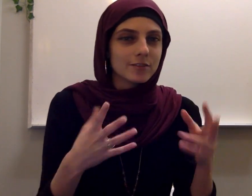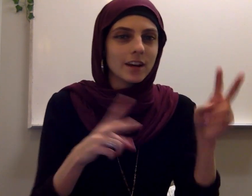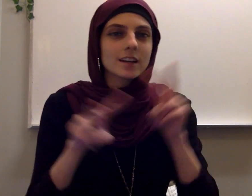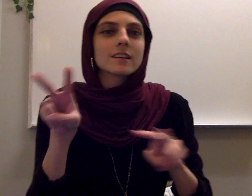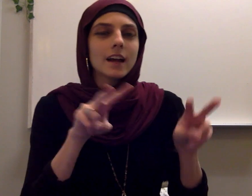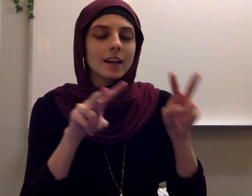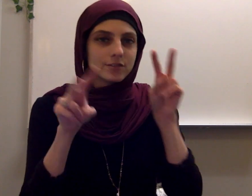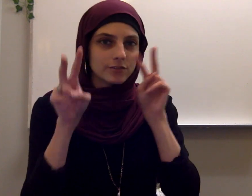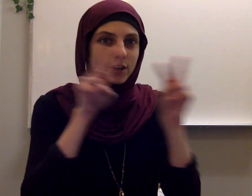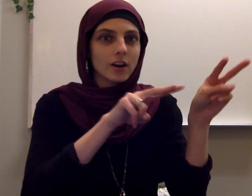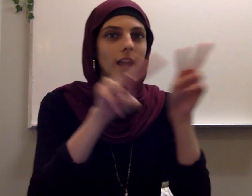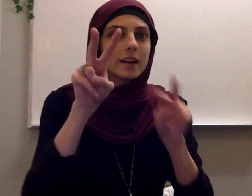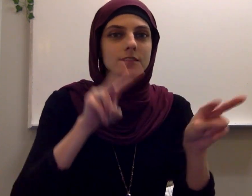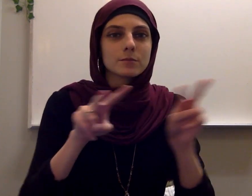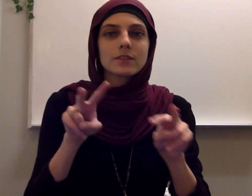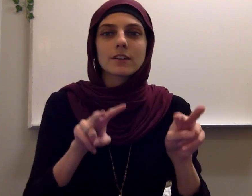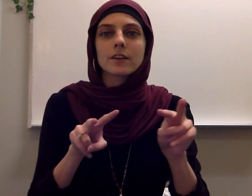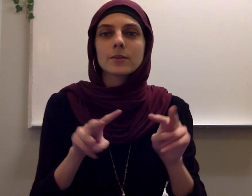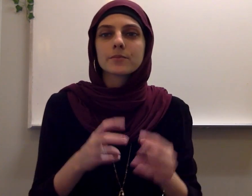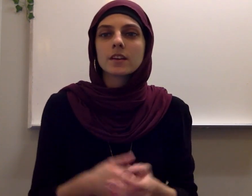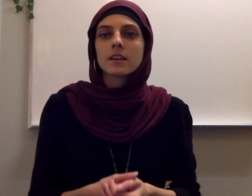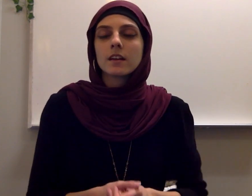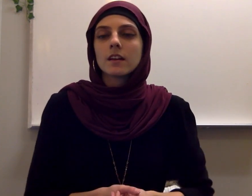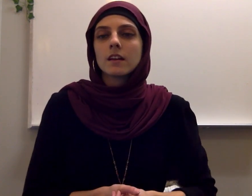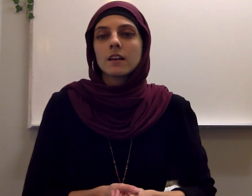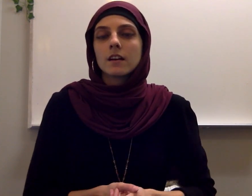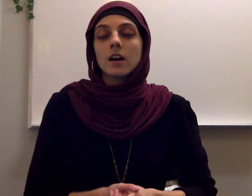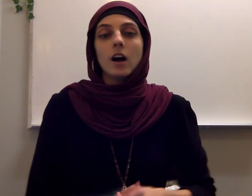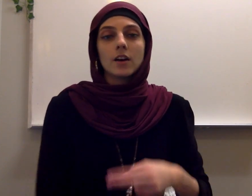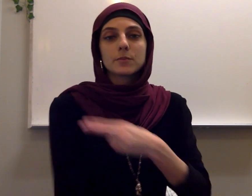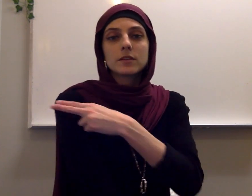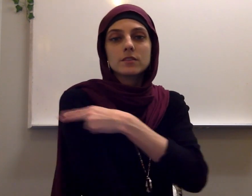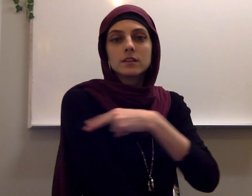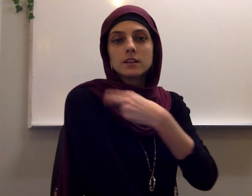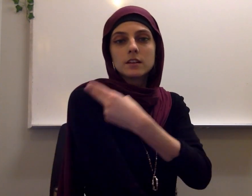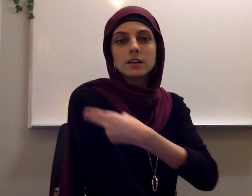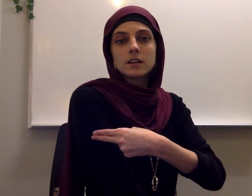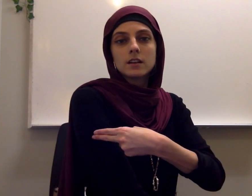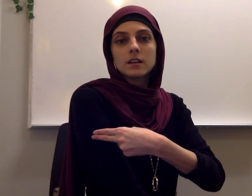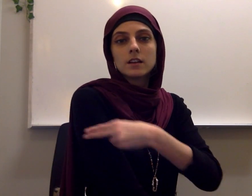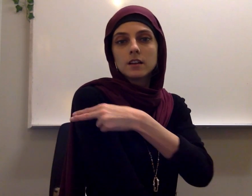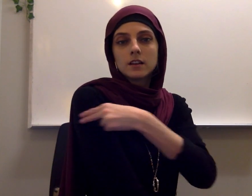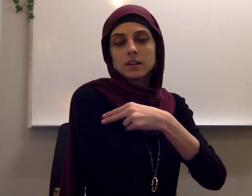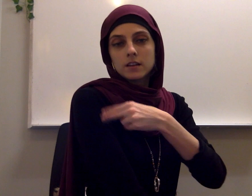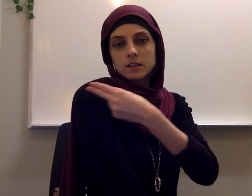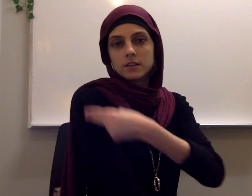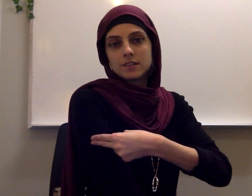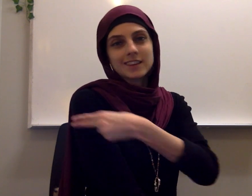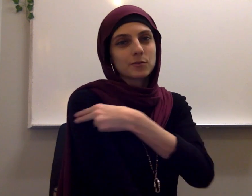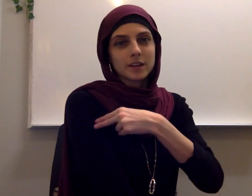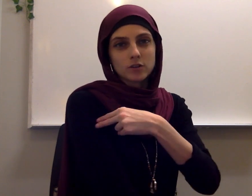classifier, I guess, for your eyes moving around. Hospital, it's like the Red